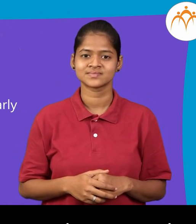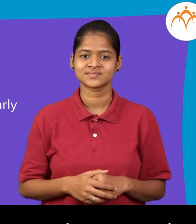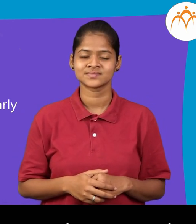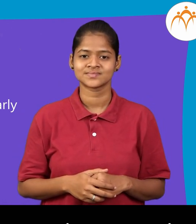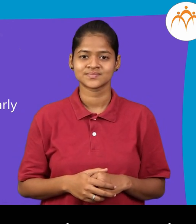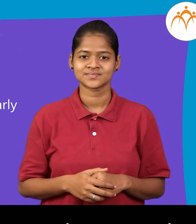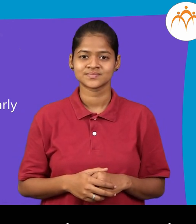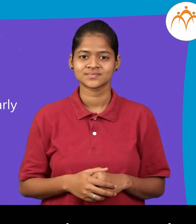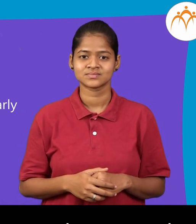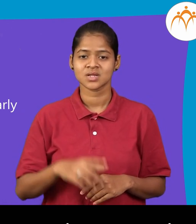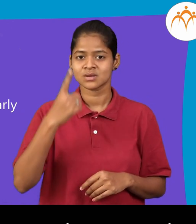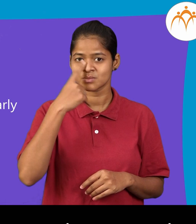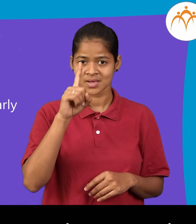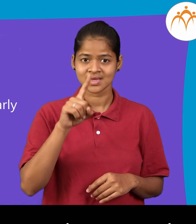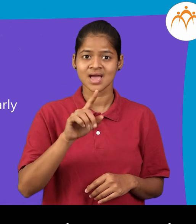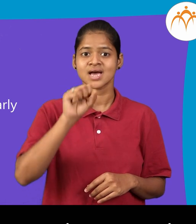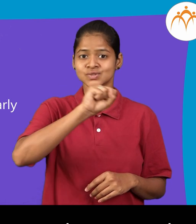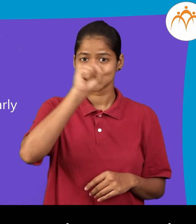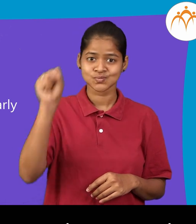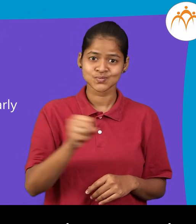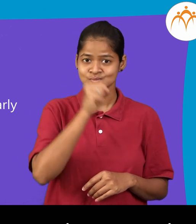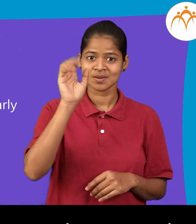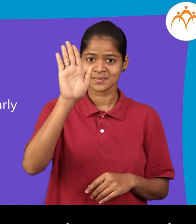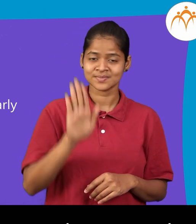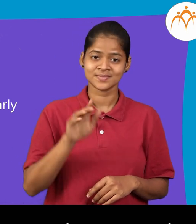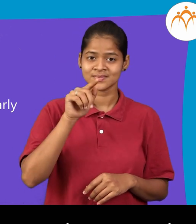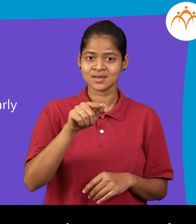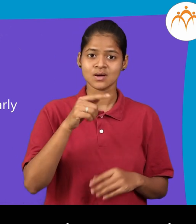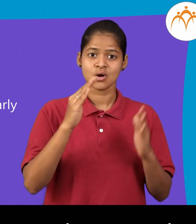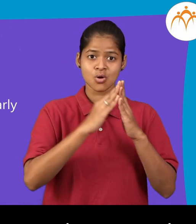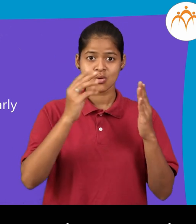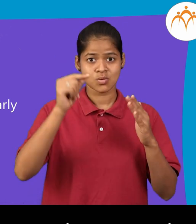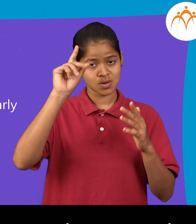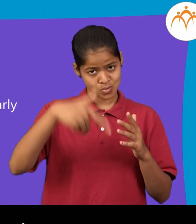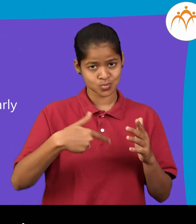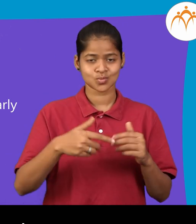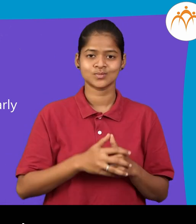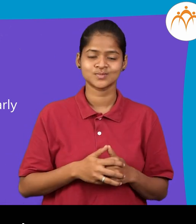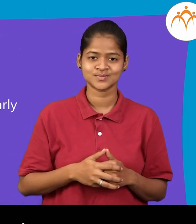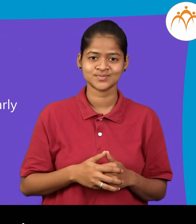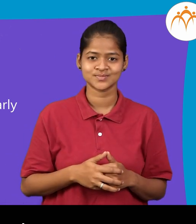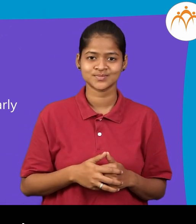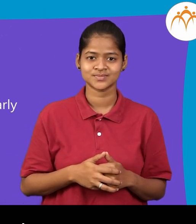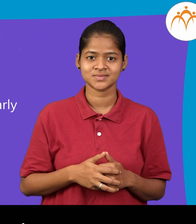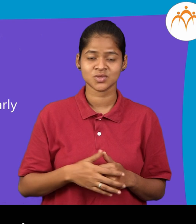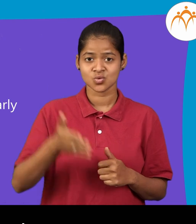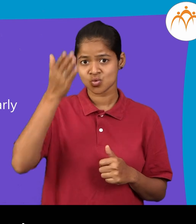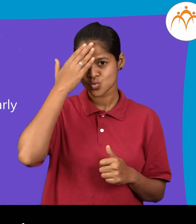said to Sudha, come home early. Oh my, how fast